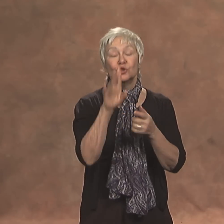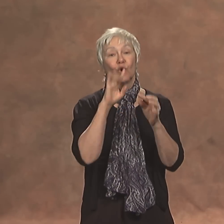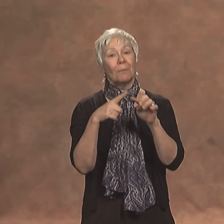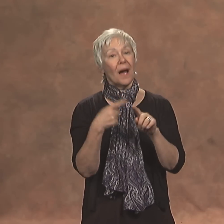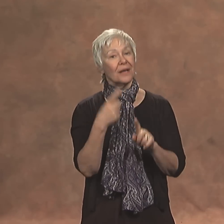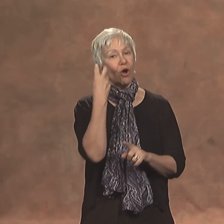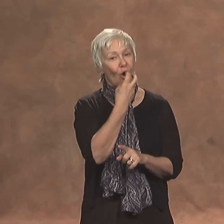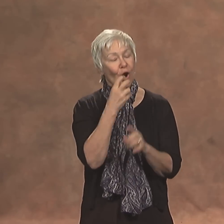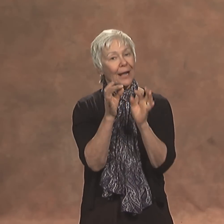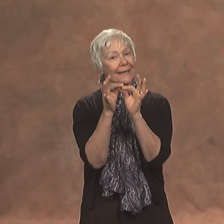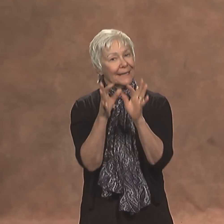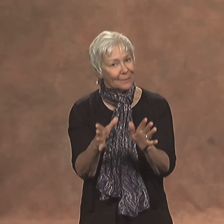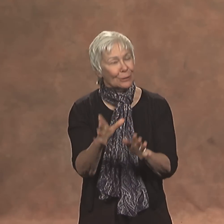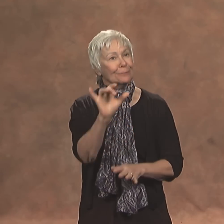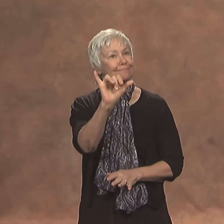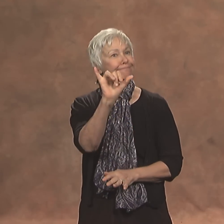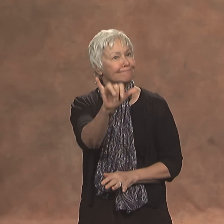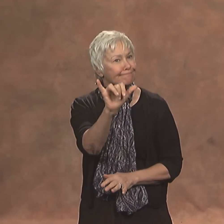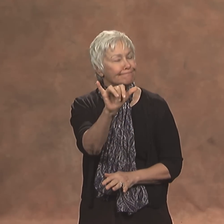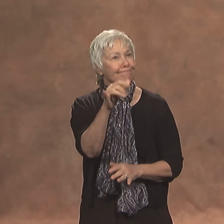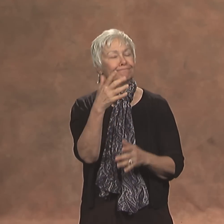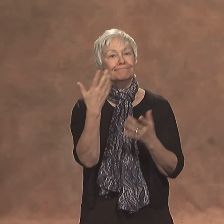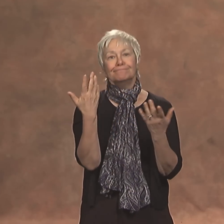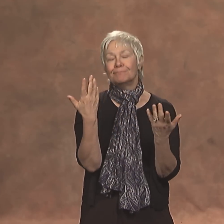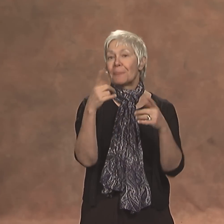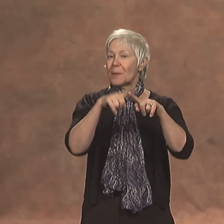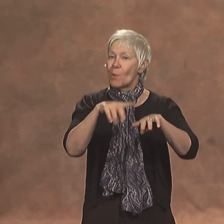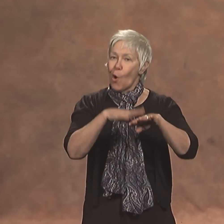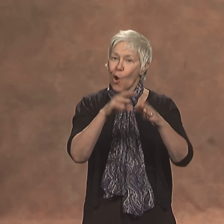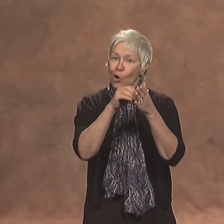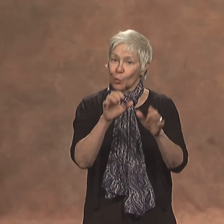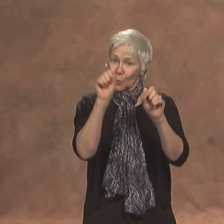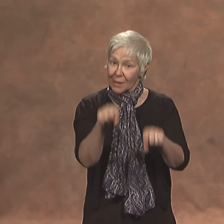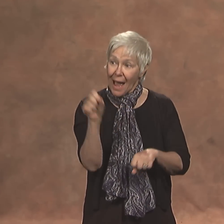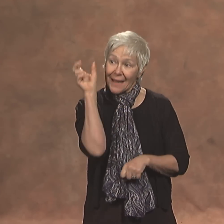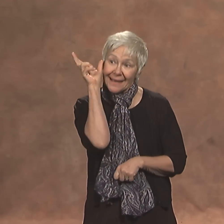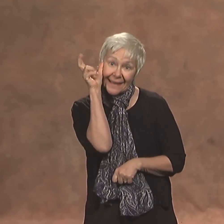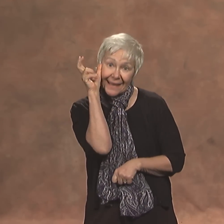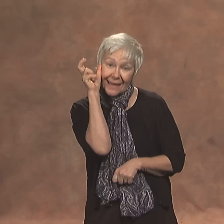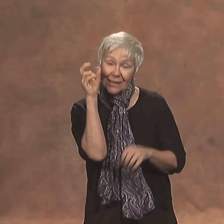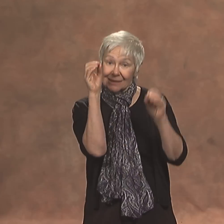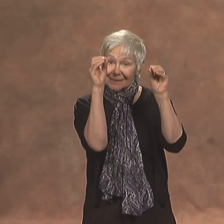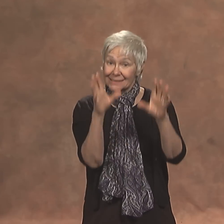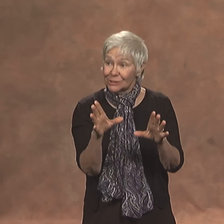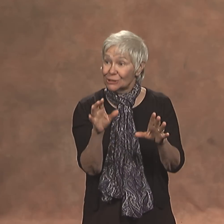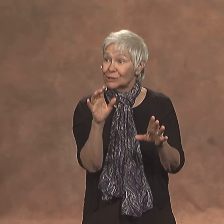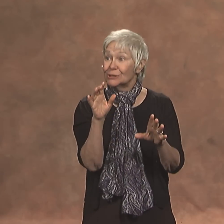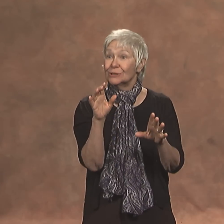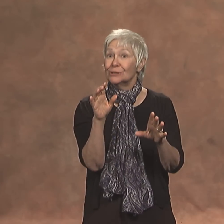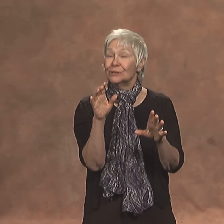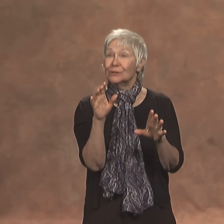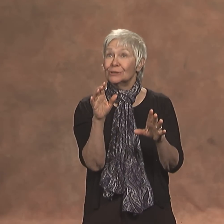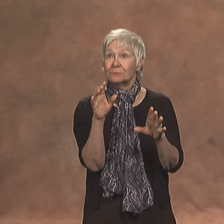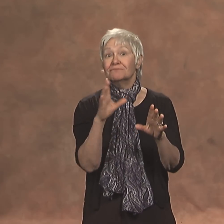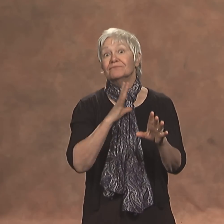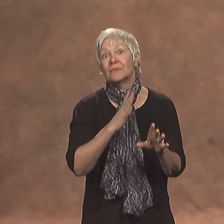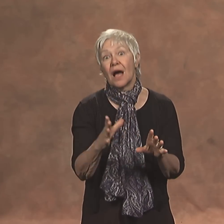and reduces split attention. Now, your other question about working with students who rely on speech for